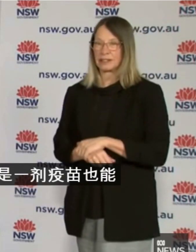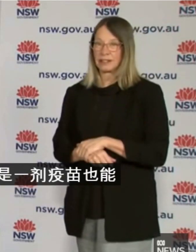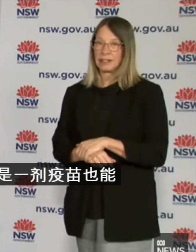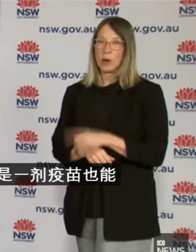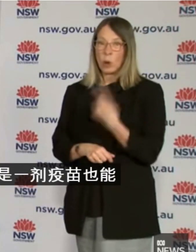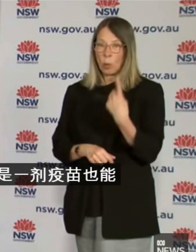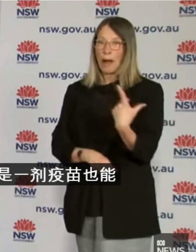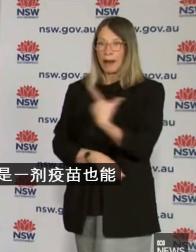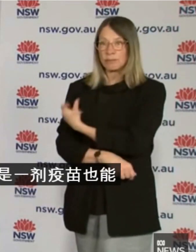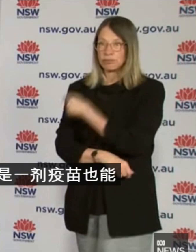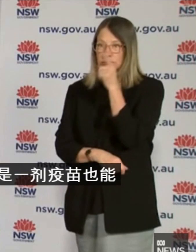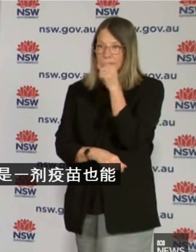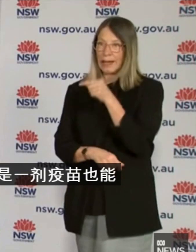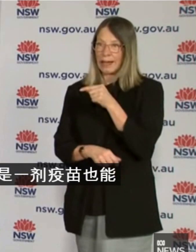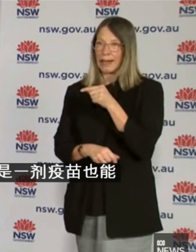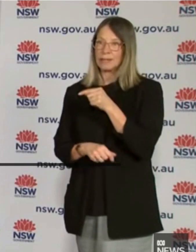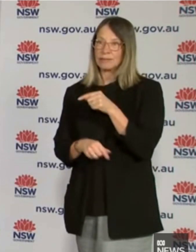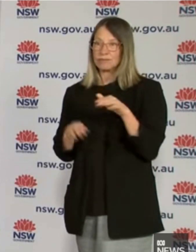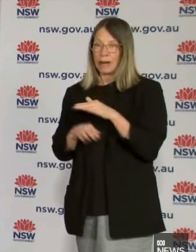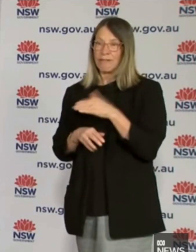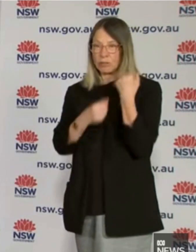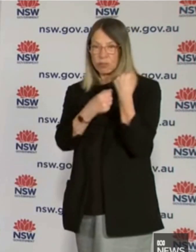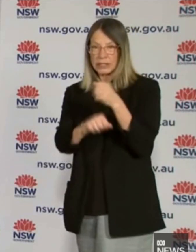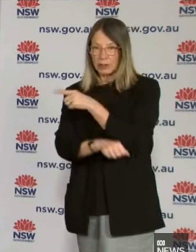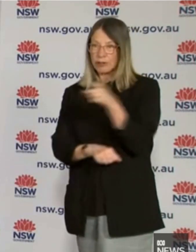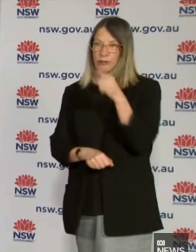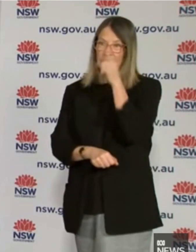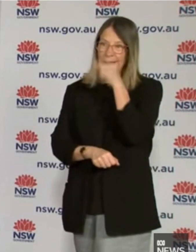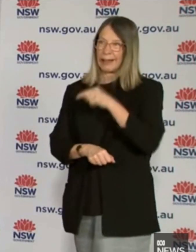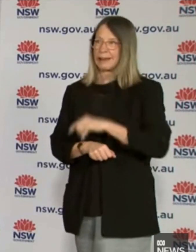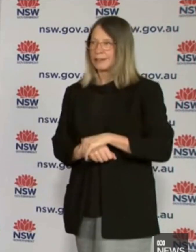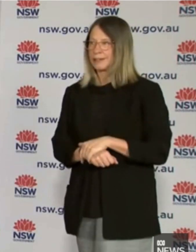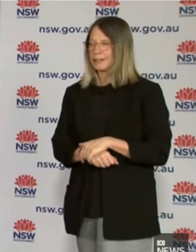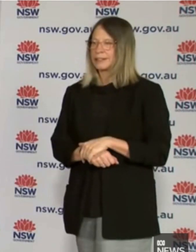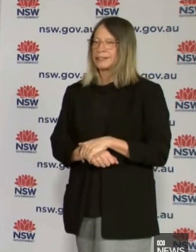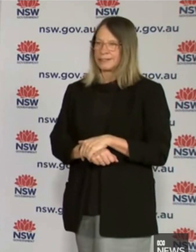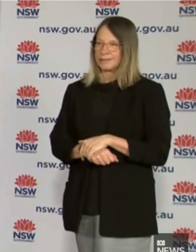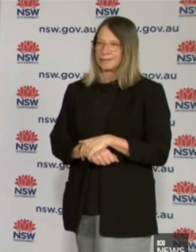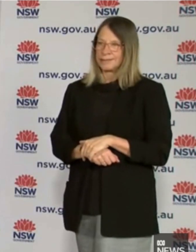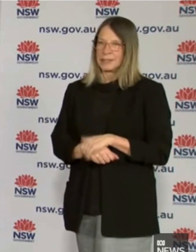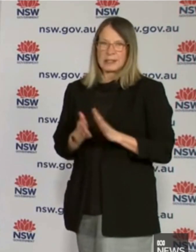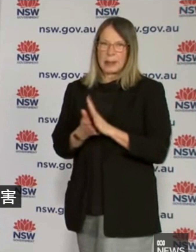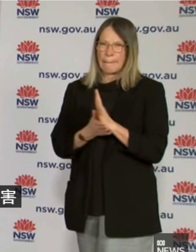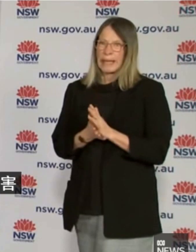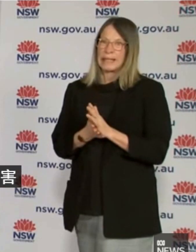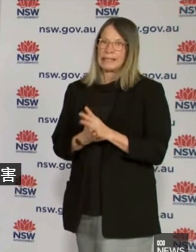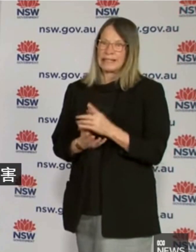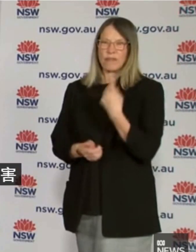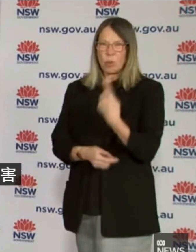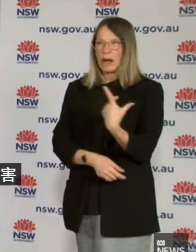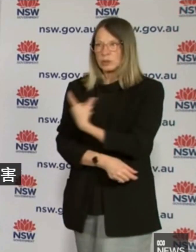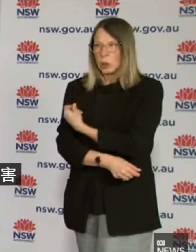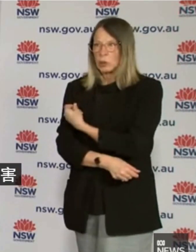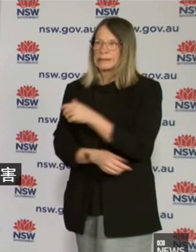dose provides a high degree of coverage which protects you from infection, it protects you from severe disease, it protects you